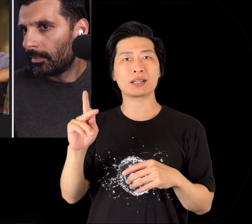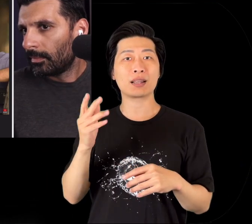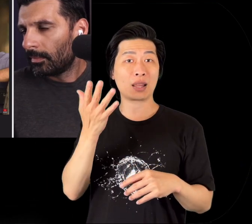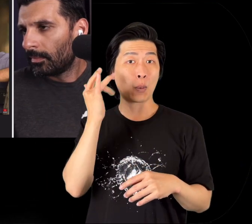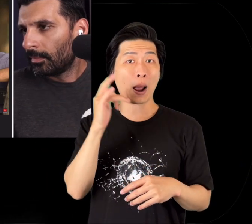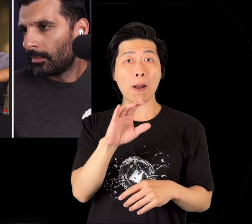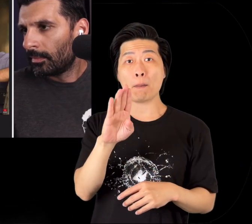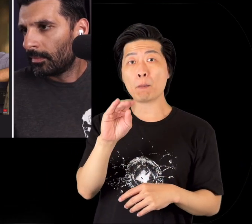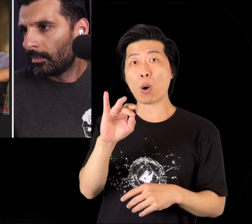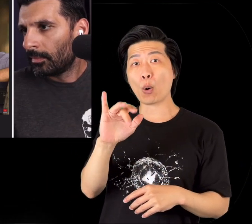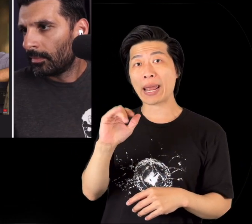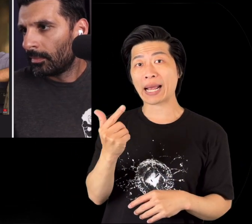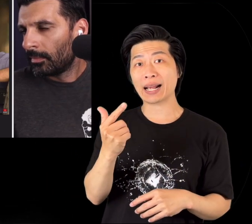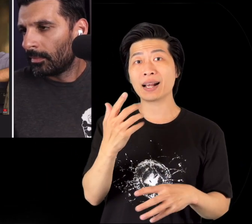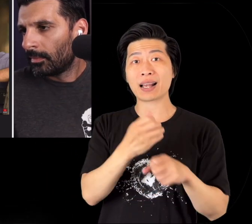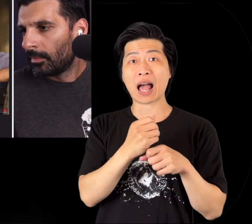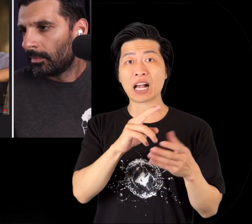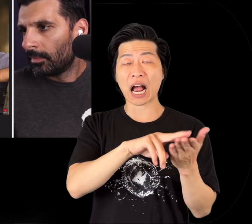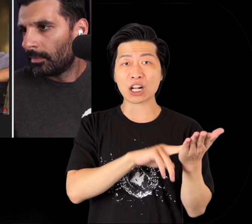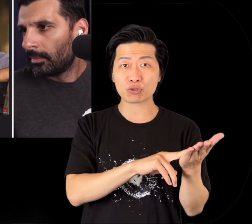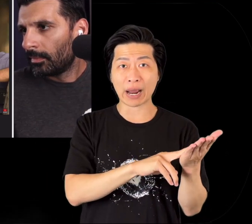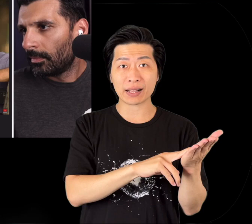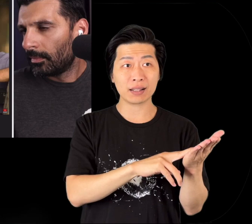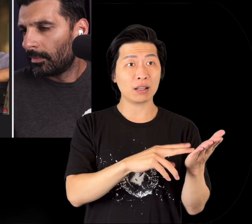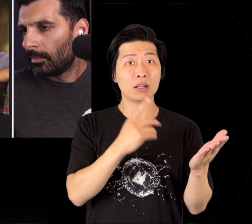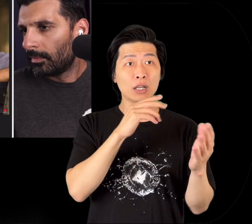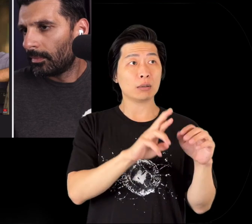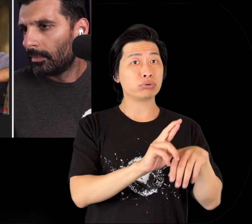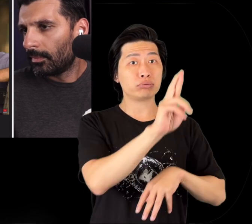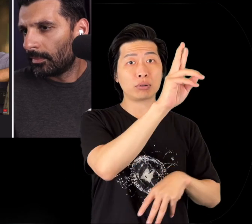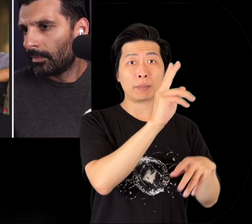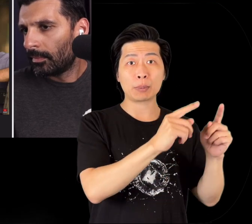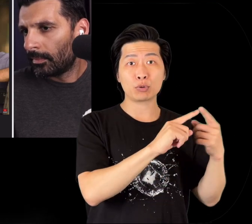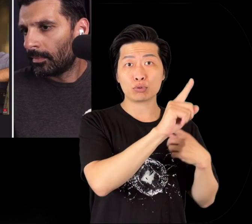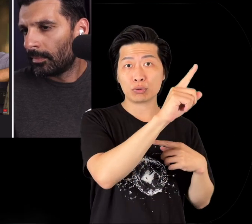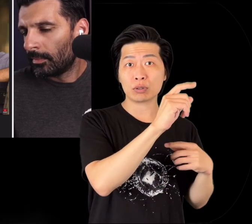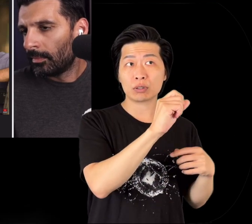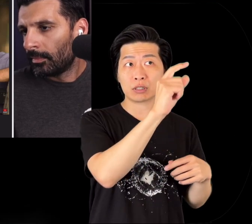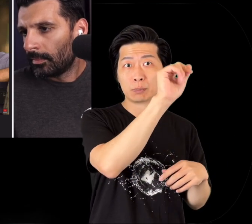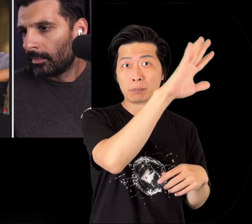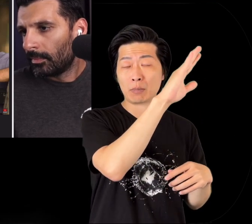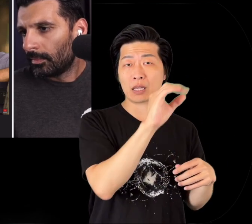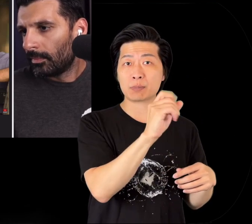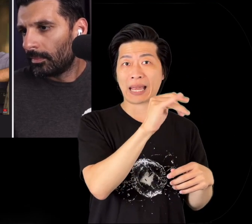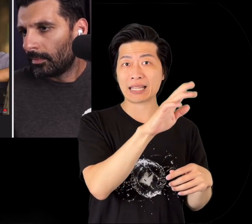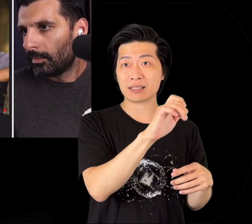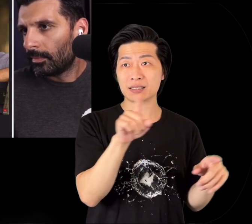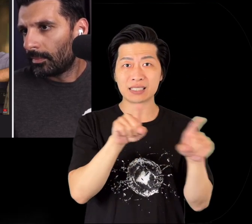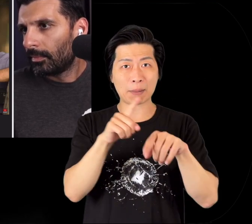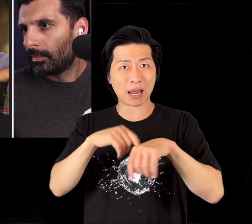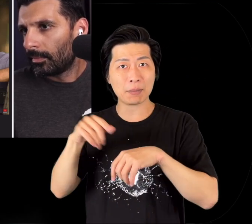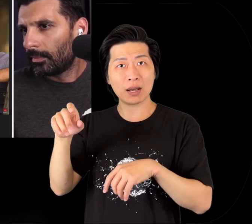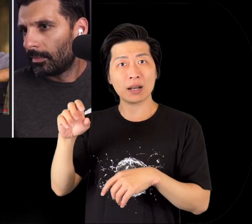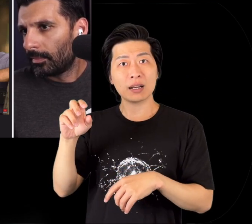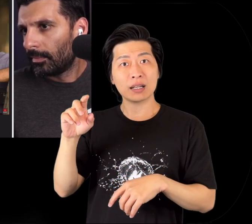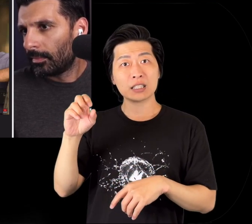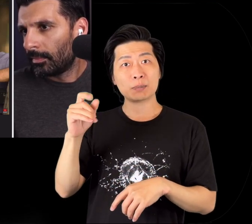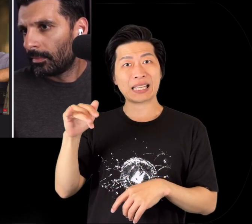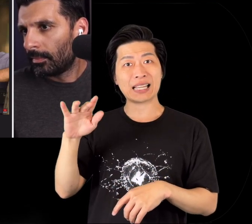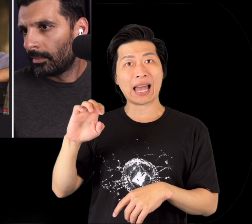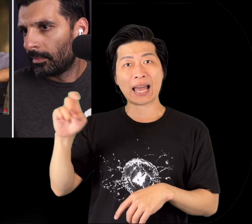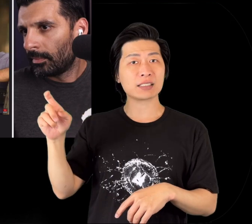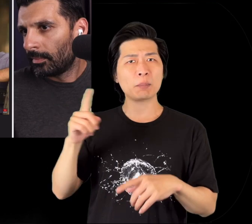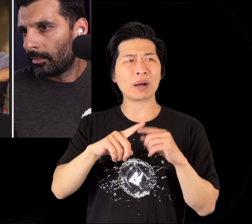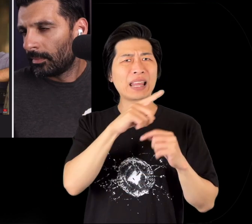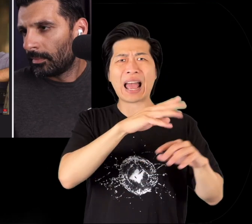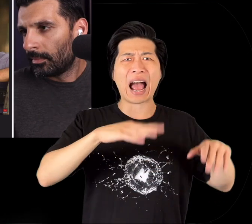Boeing got a contract to send people into orbit the same time SpaceX did, but Boeing hasn't even gotten a test flight up, and there have been 30 or so